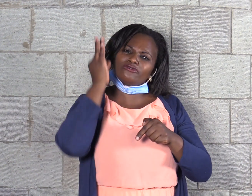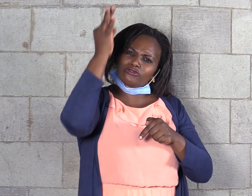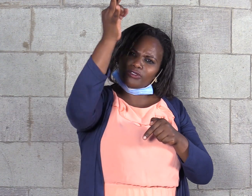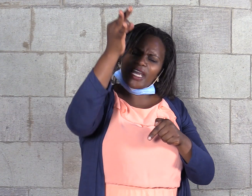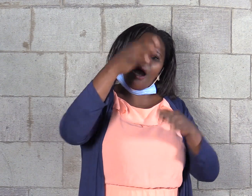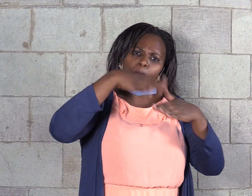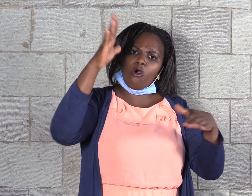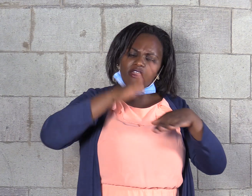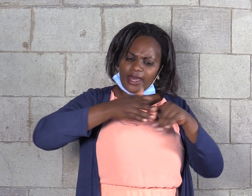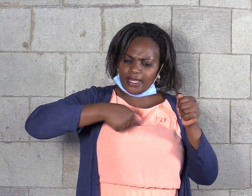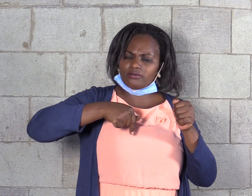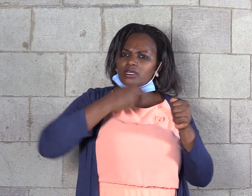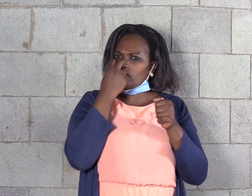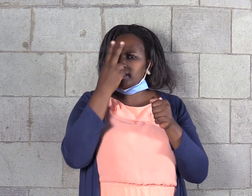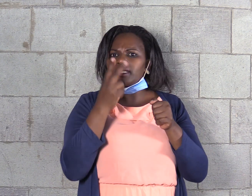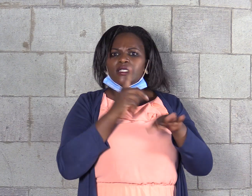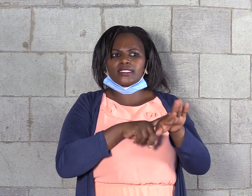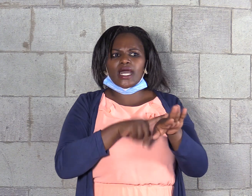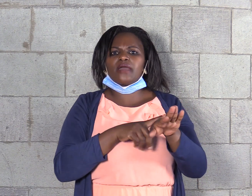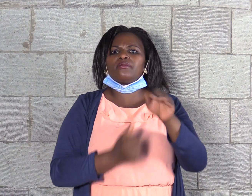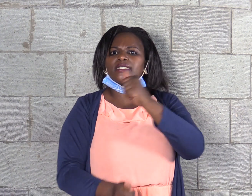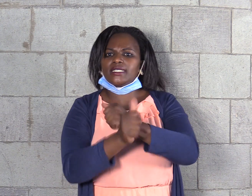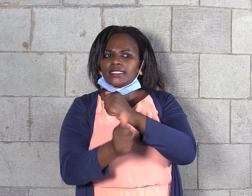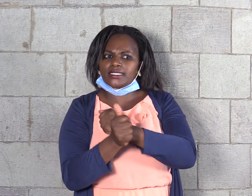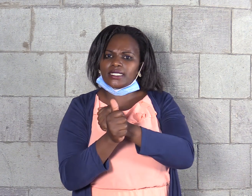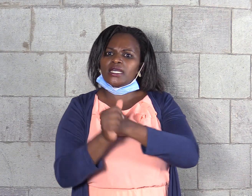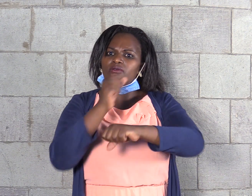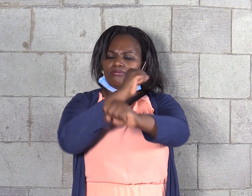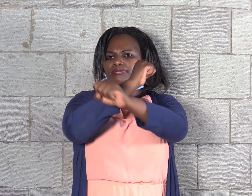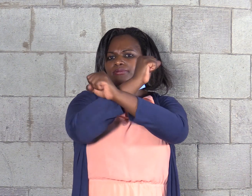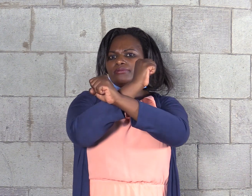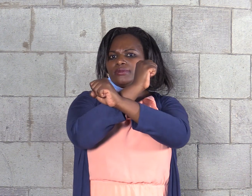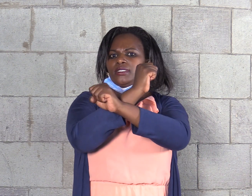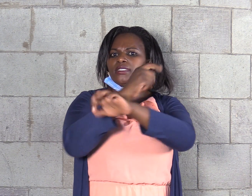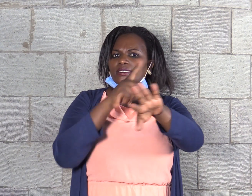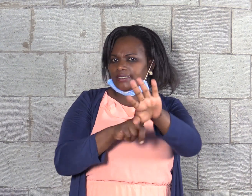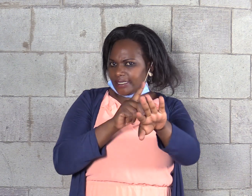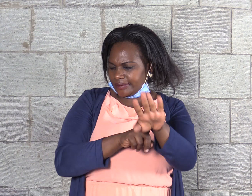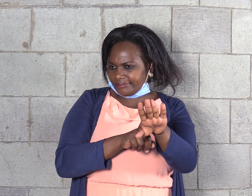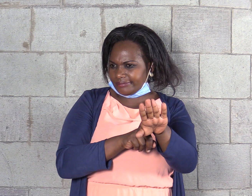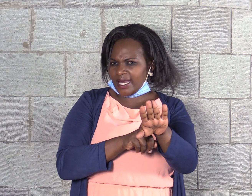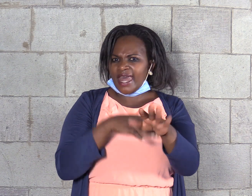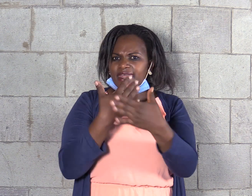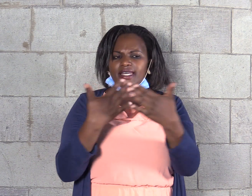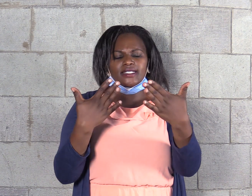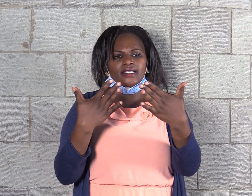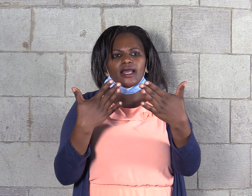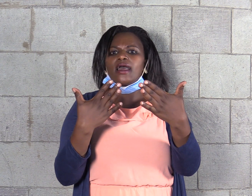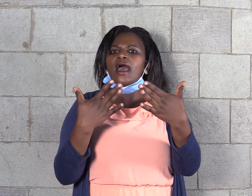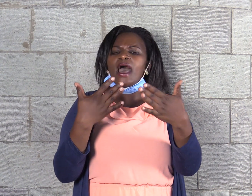will see when there is danger. He will protect us. He will see when things are not working out well. He will